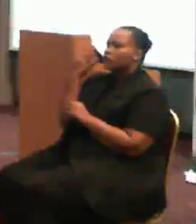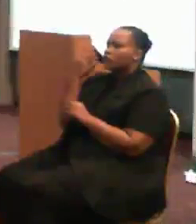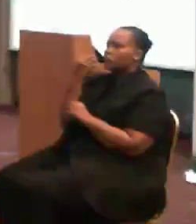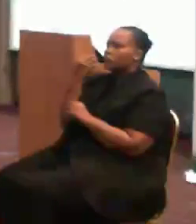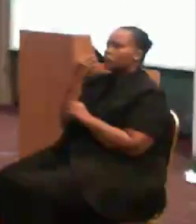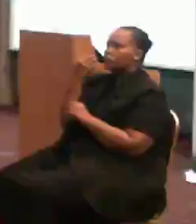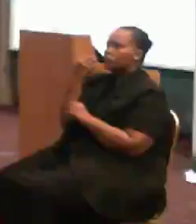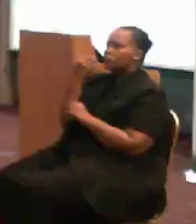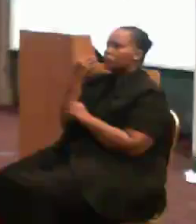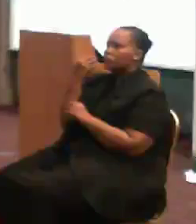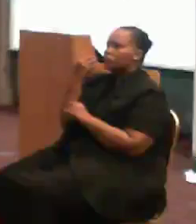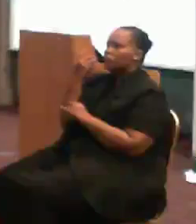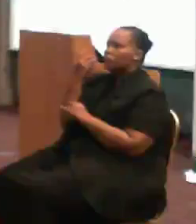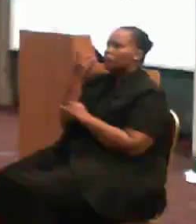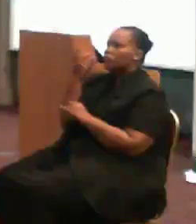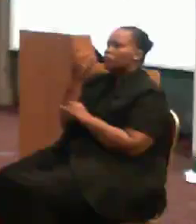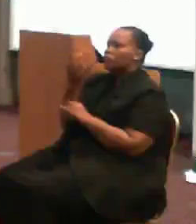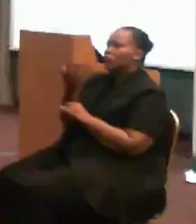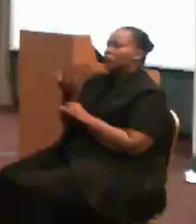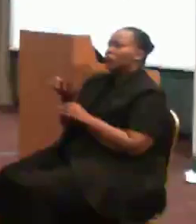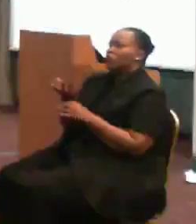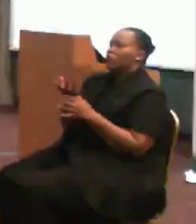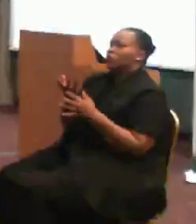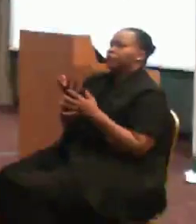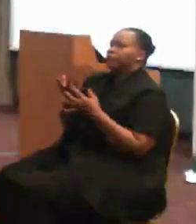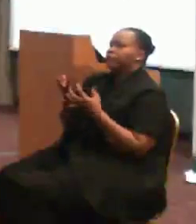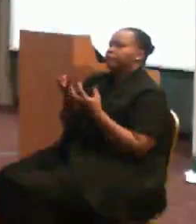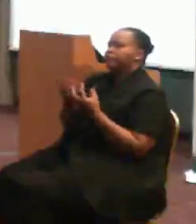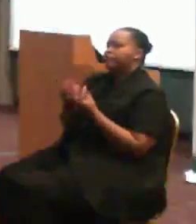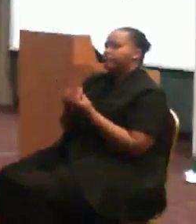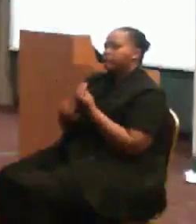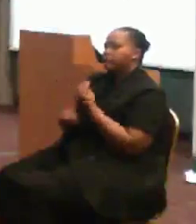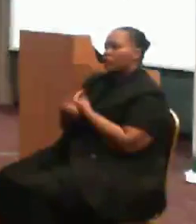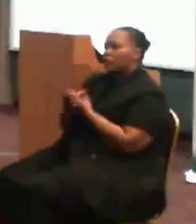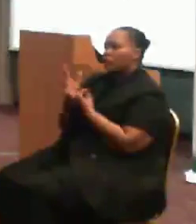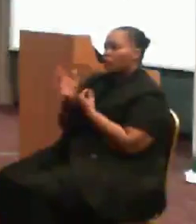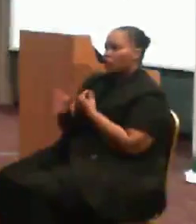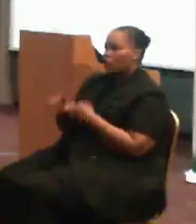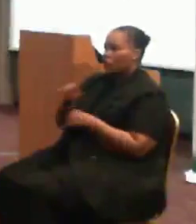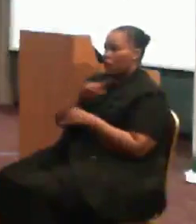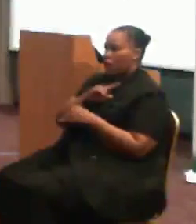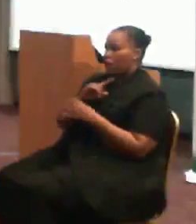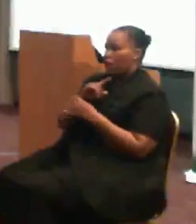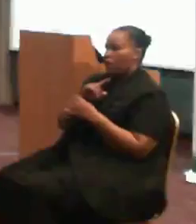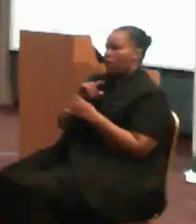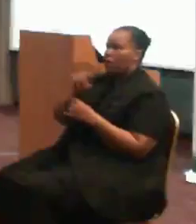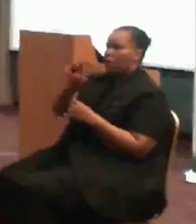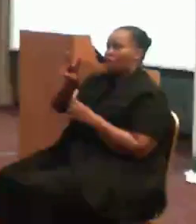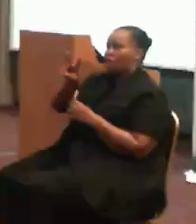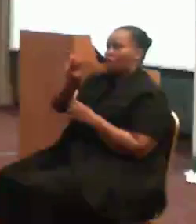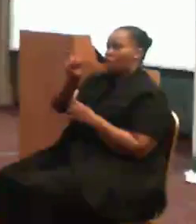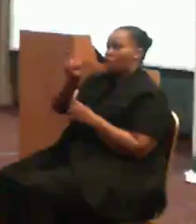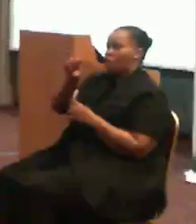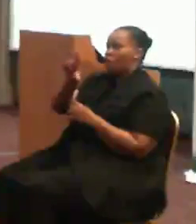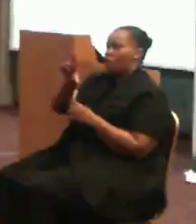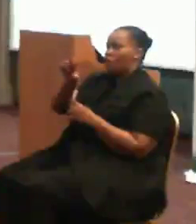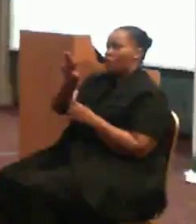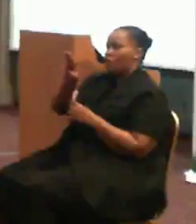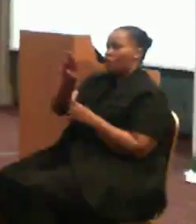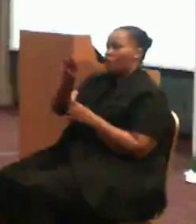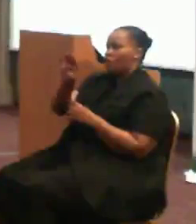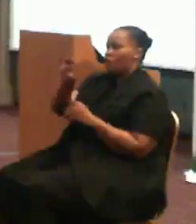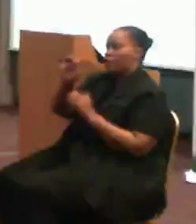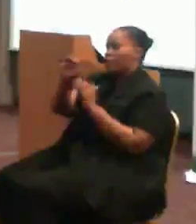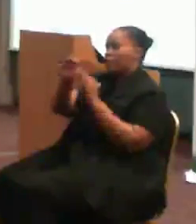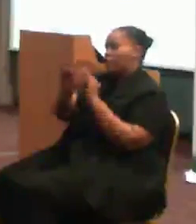what would have happened because the volume supposed to have dropped, and I just want to see